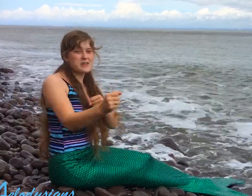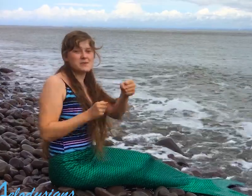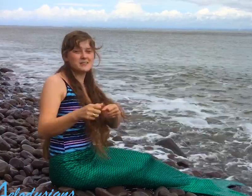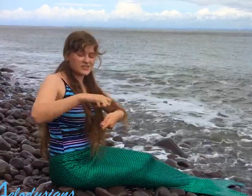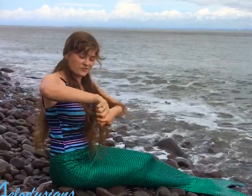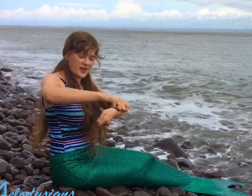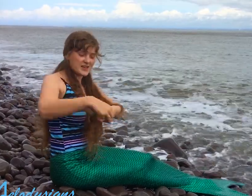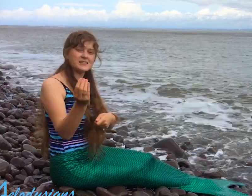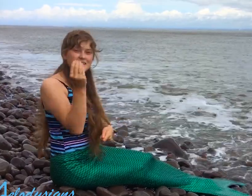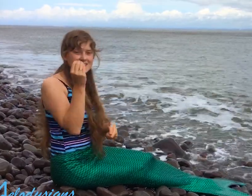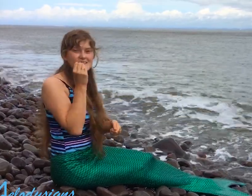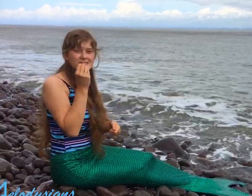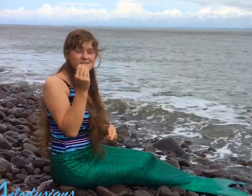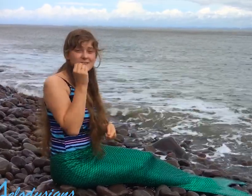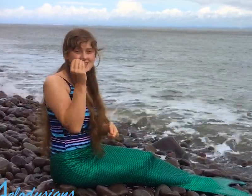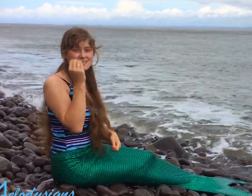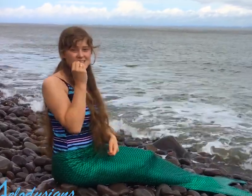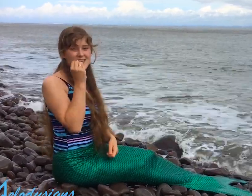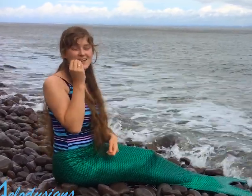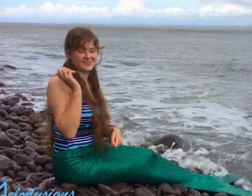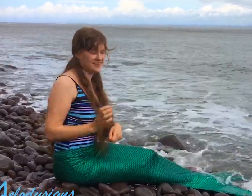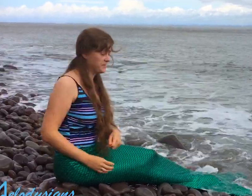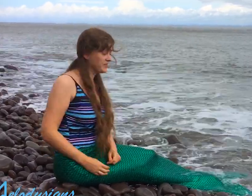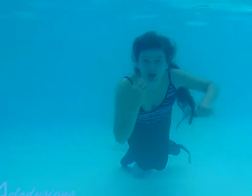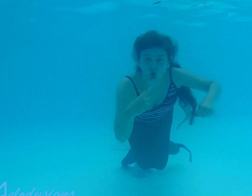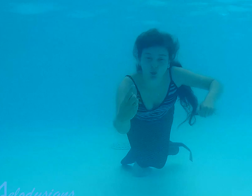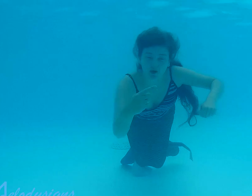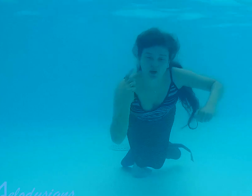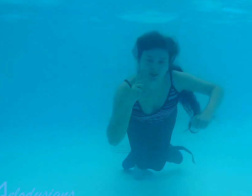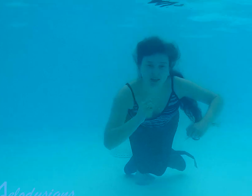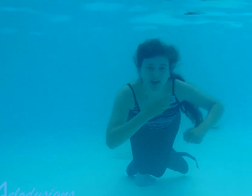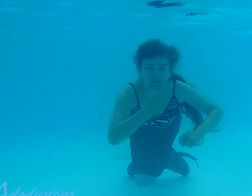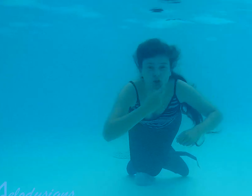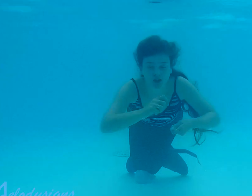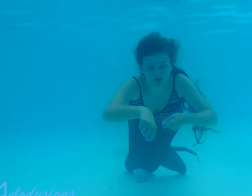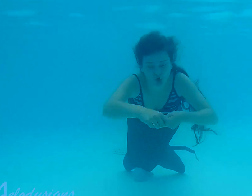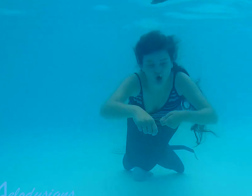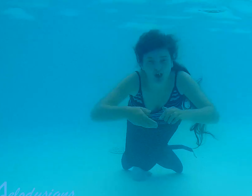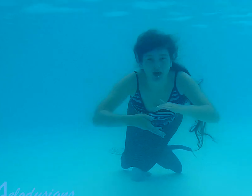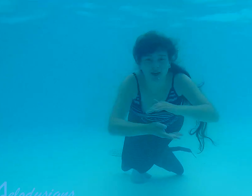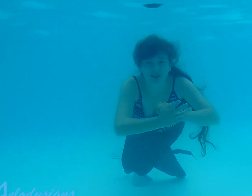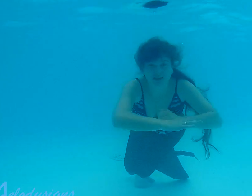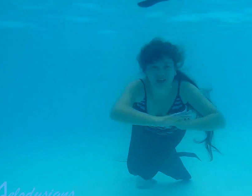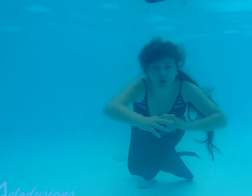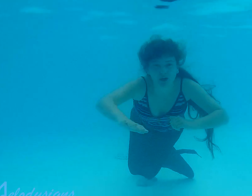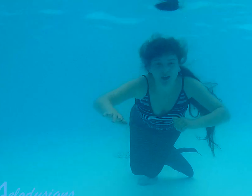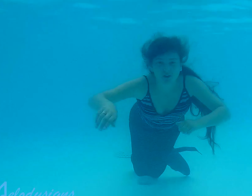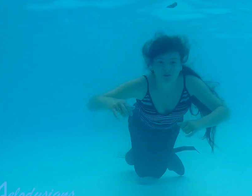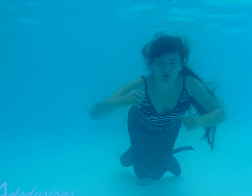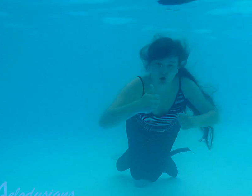nobody beat us, fry us, and eat us in fricassee. We want the land folks loves to cook. Under the sea, we after